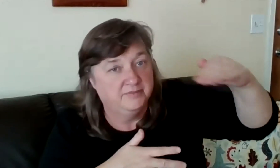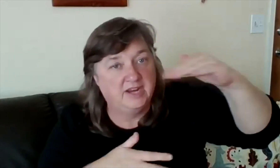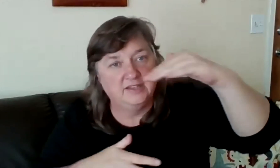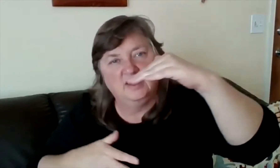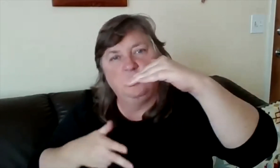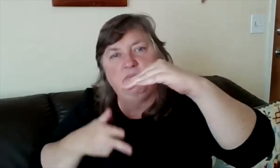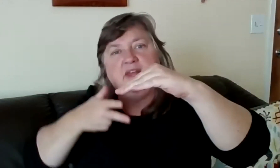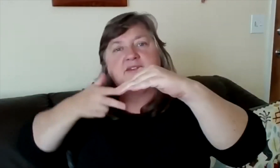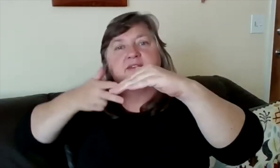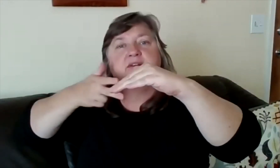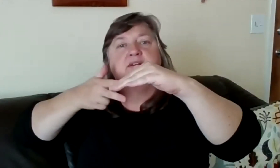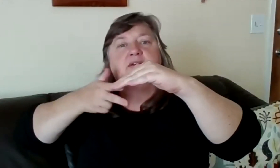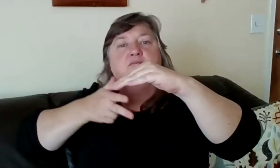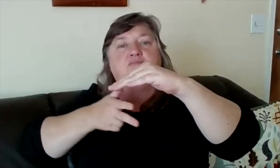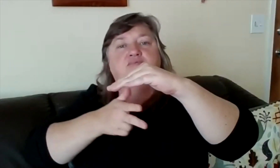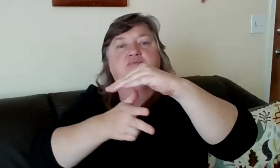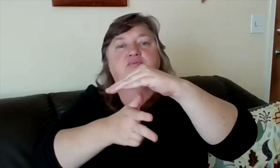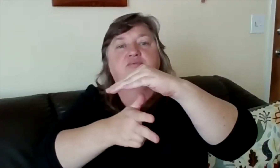And it's a little bent.